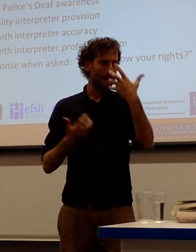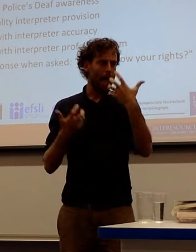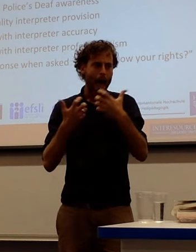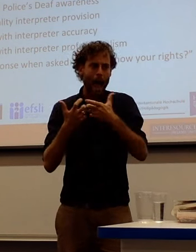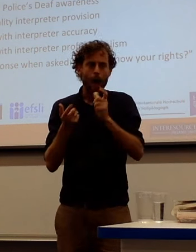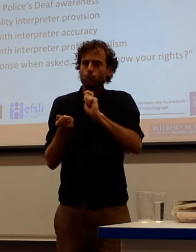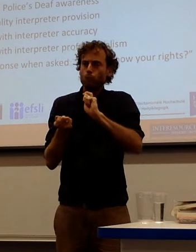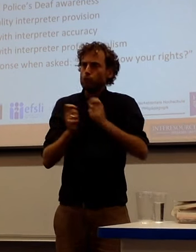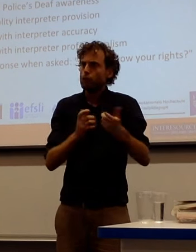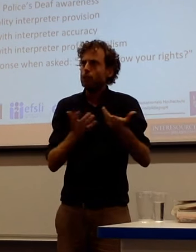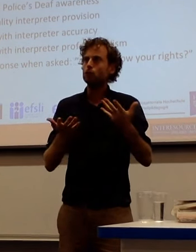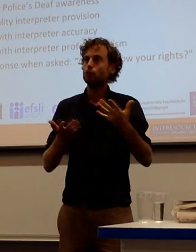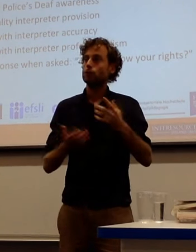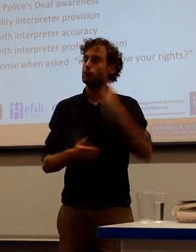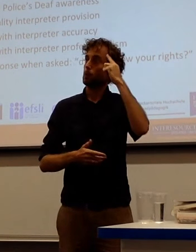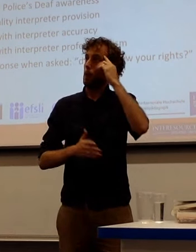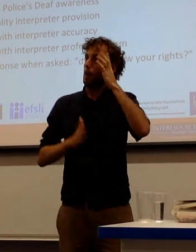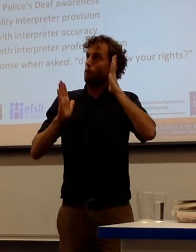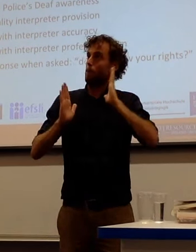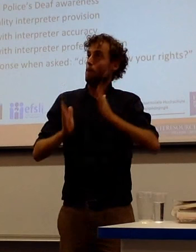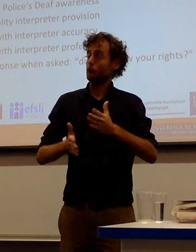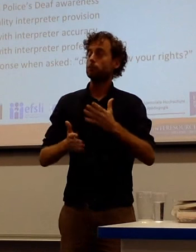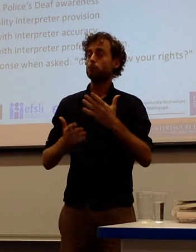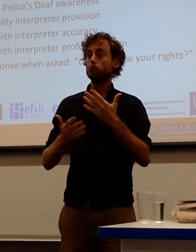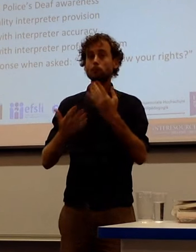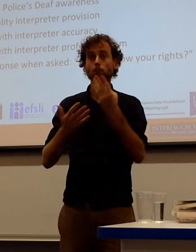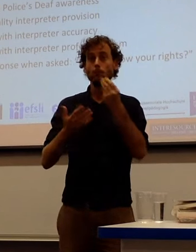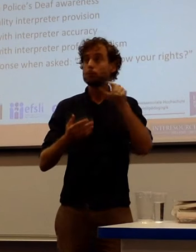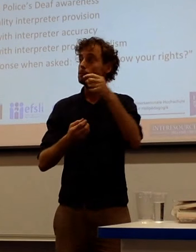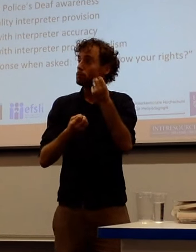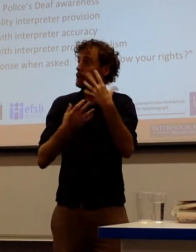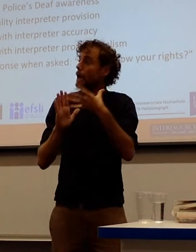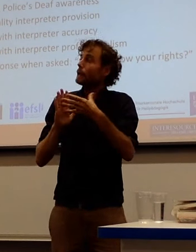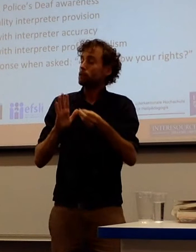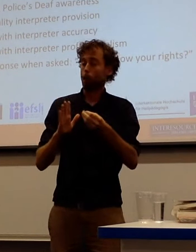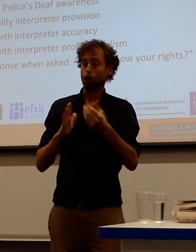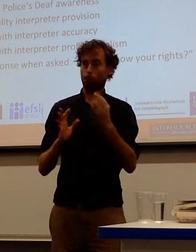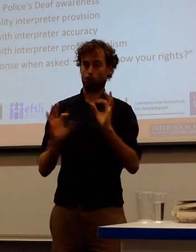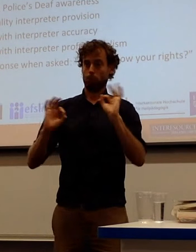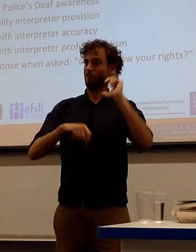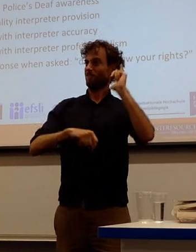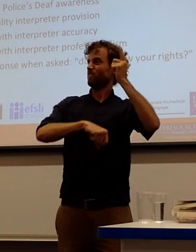of our language needs. They don't think how they can adjust things to suit us. And